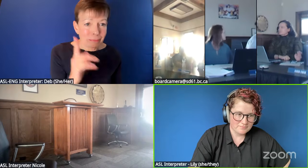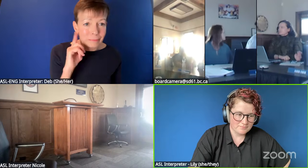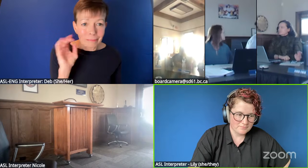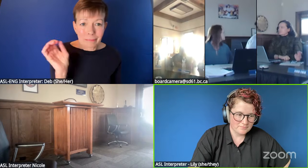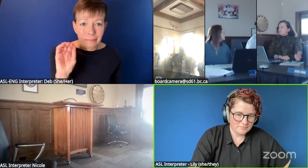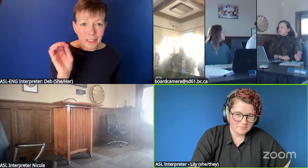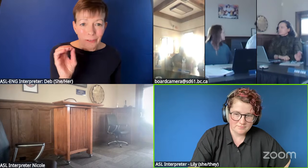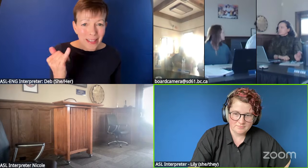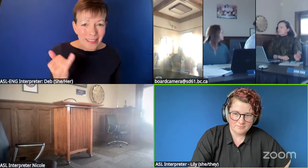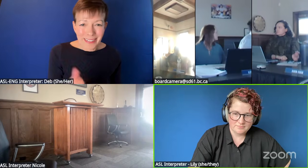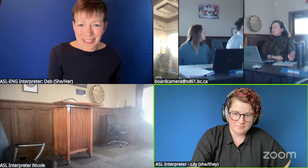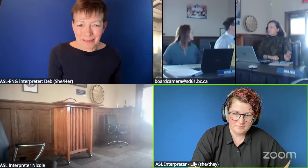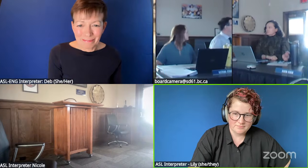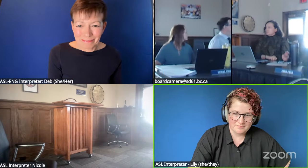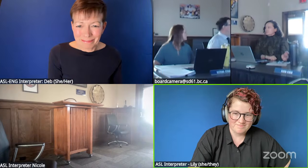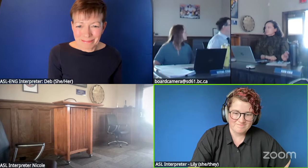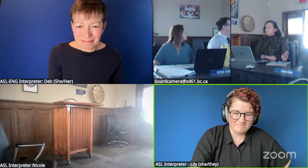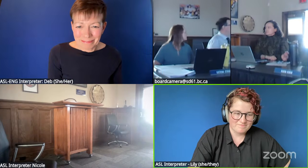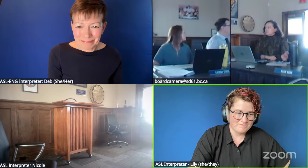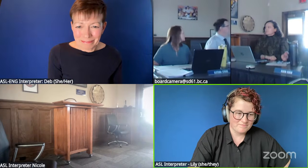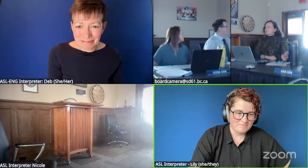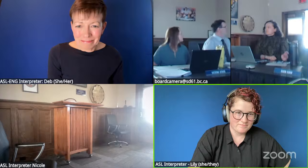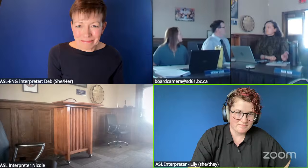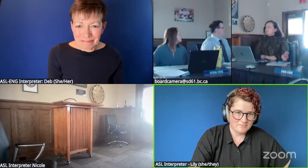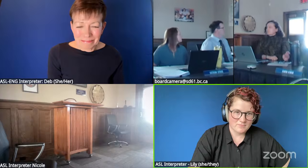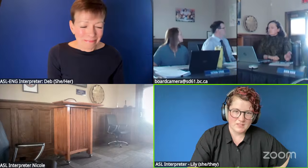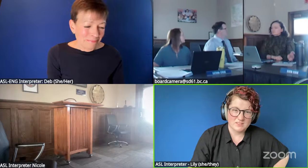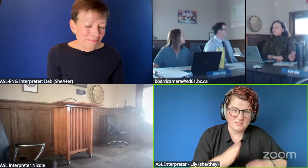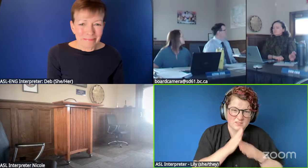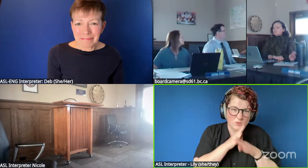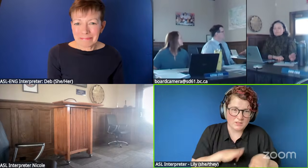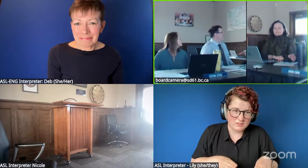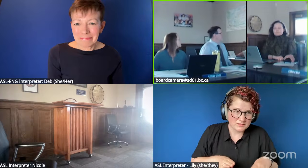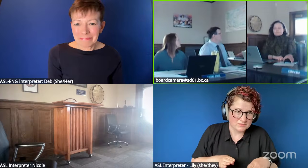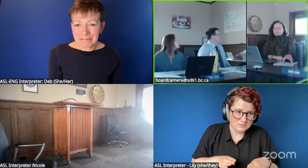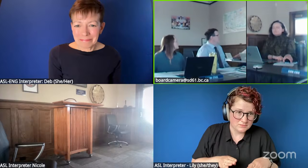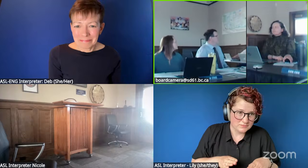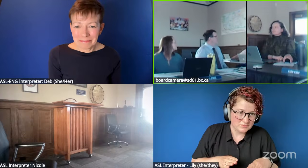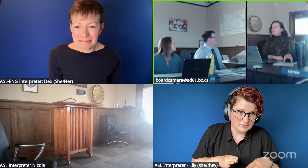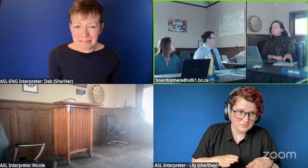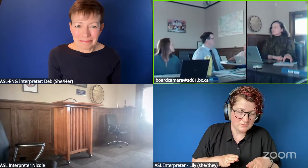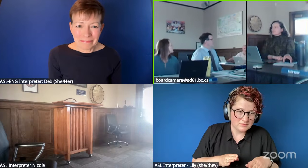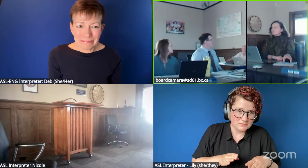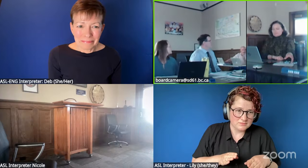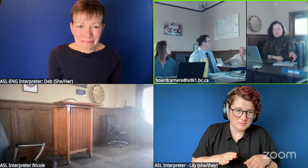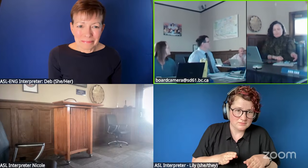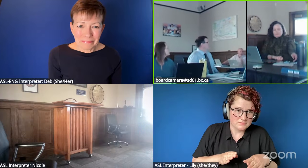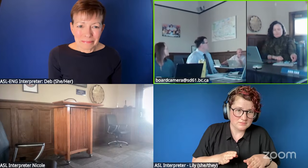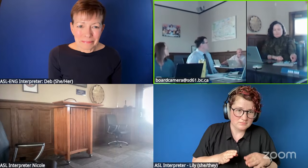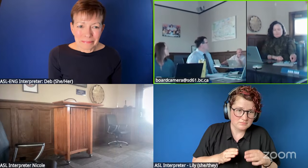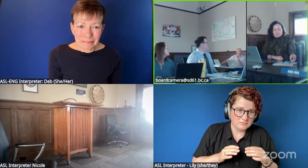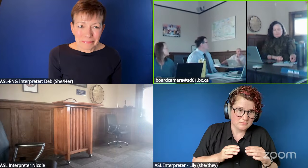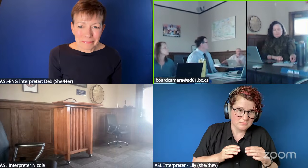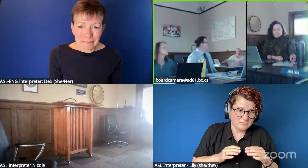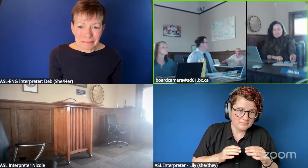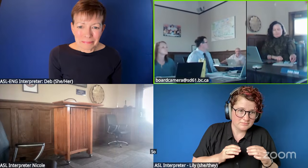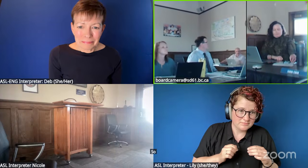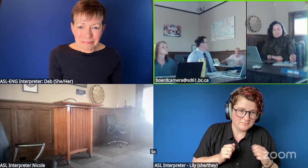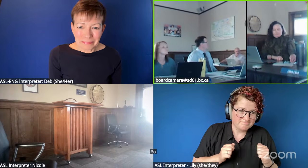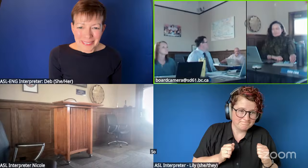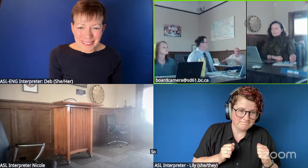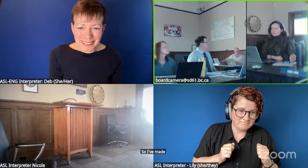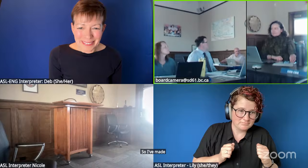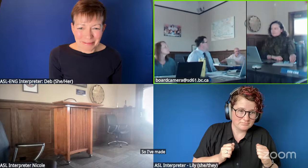We do a 5-3 sound, so it's projecting, I just never know the sound setting, so I have to get cover